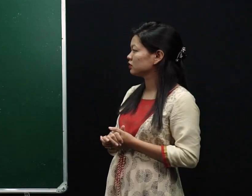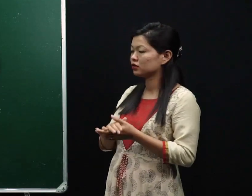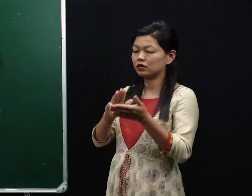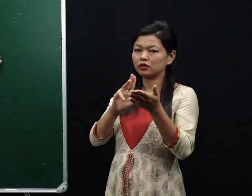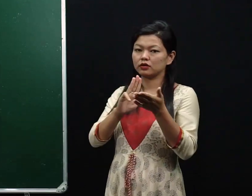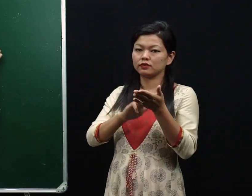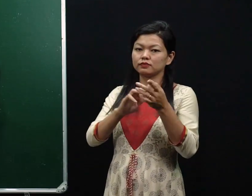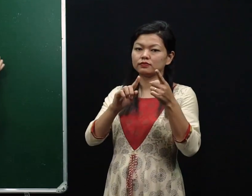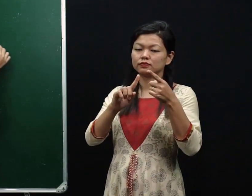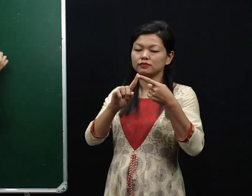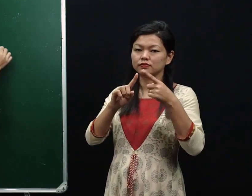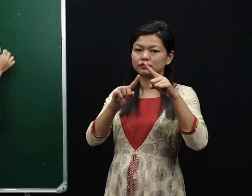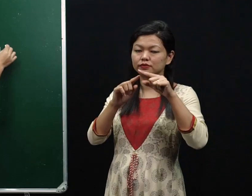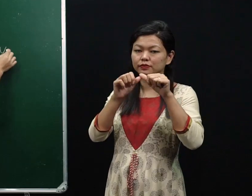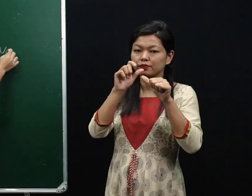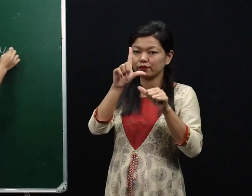and